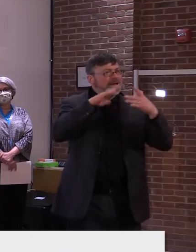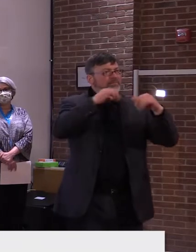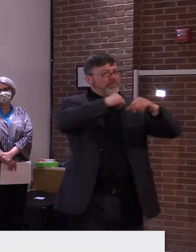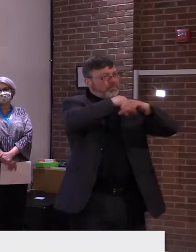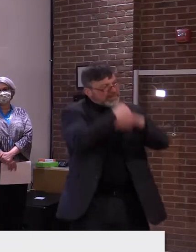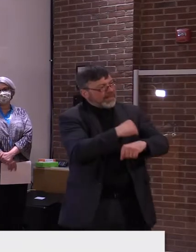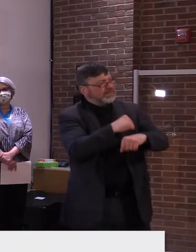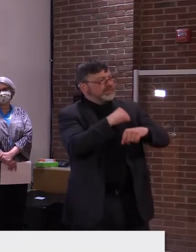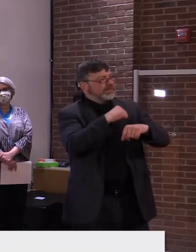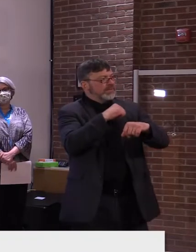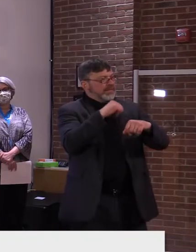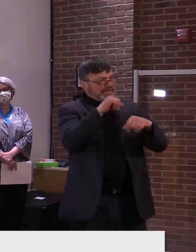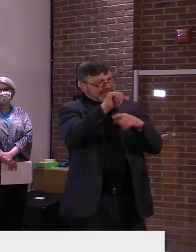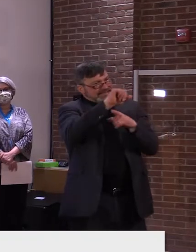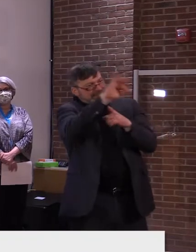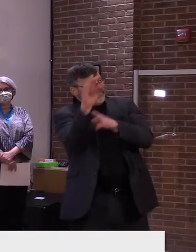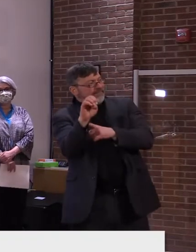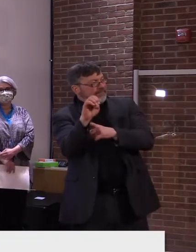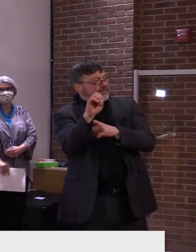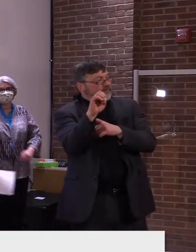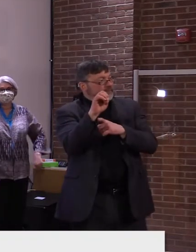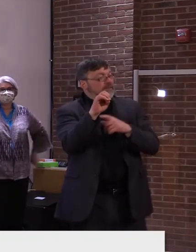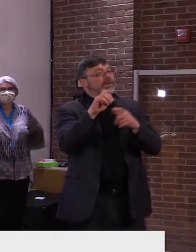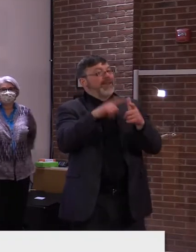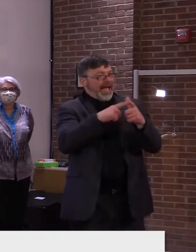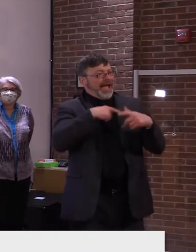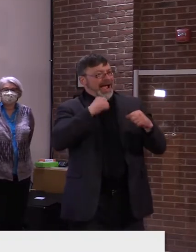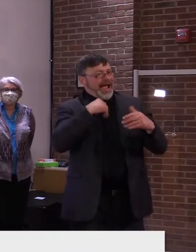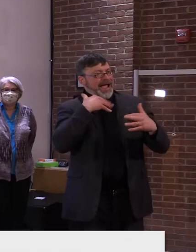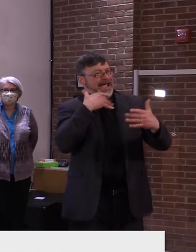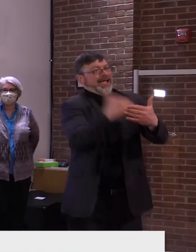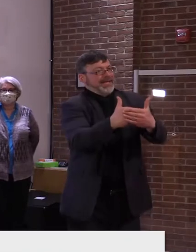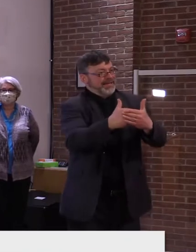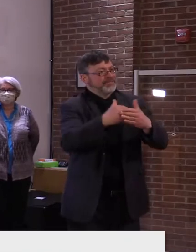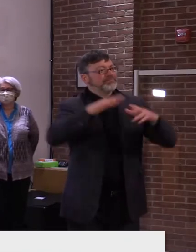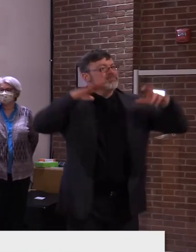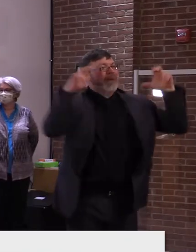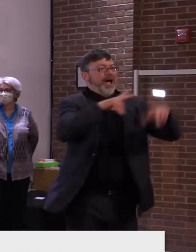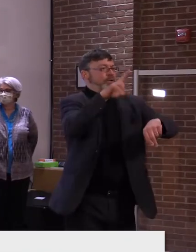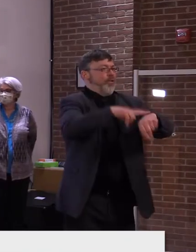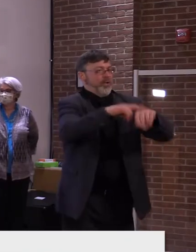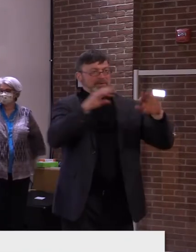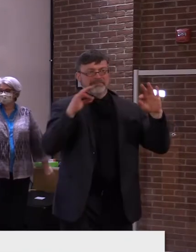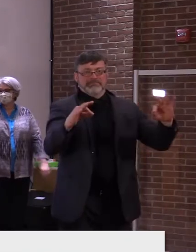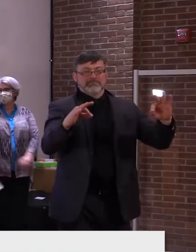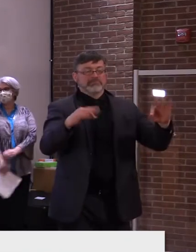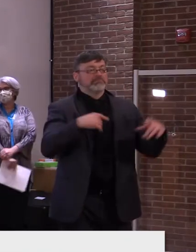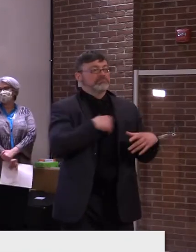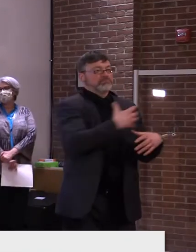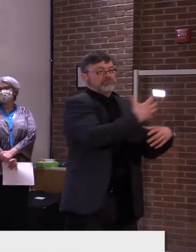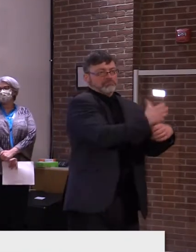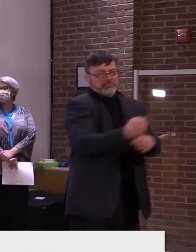public health finish line sooner together. Governor Scott?